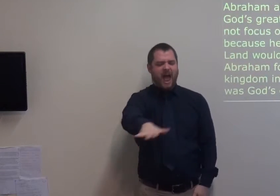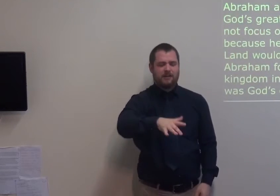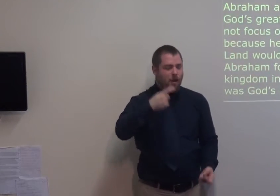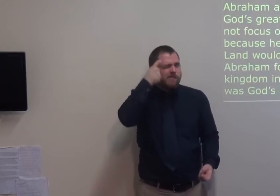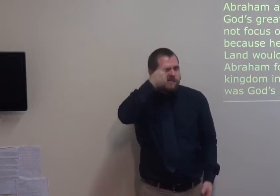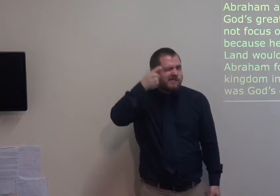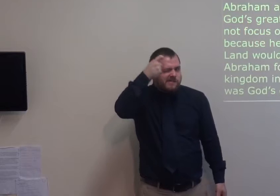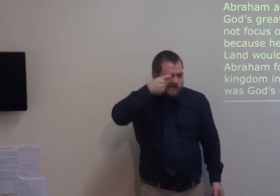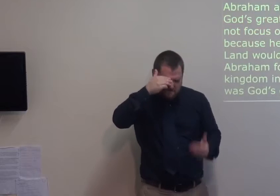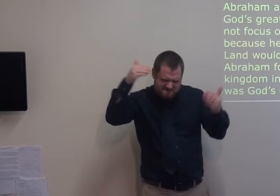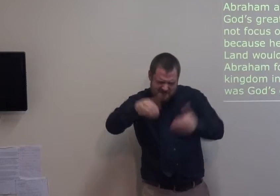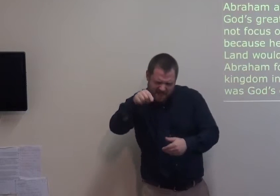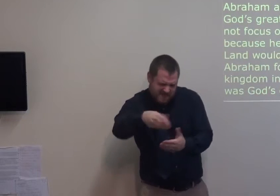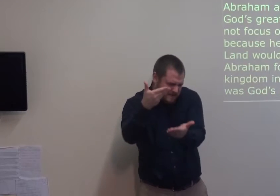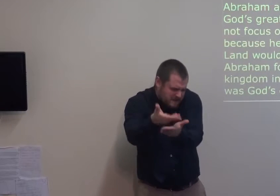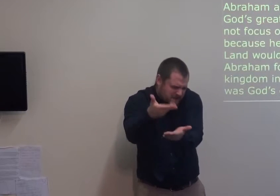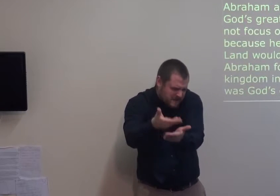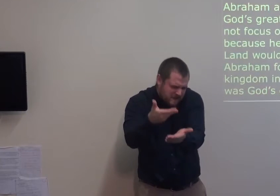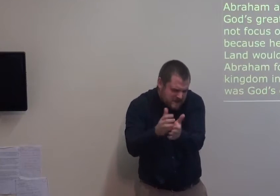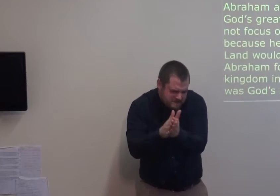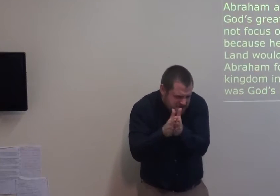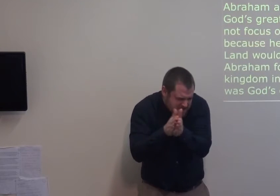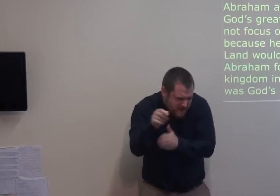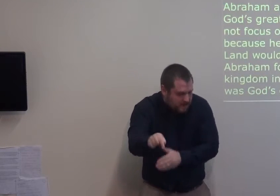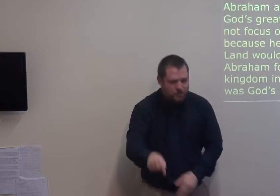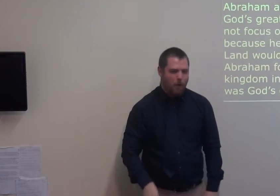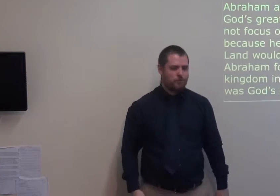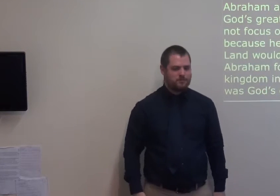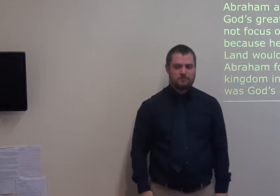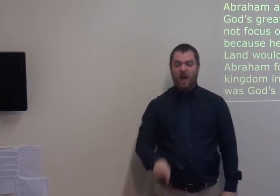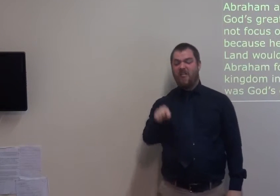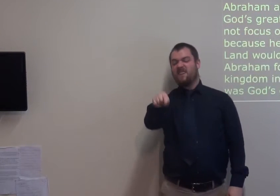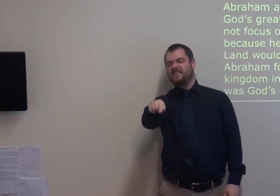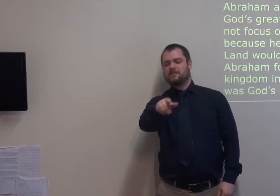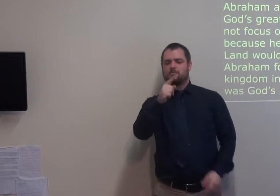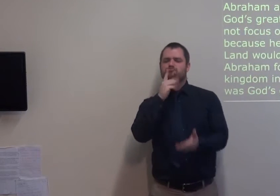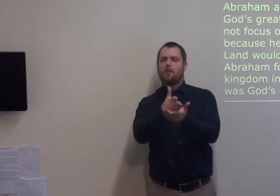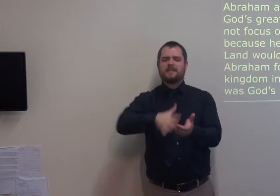Abraham did not focus on the promised land because he knew the promised land would not continue forever.